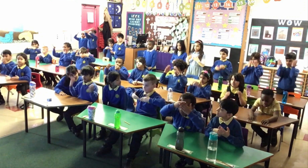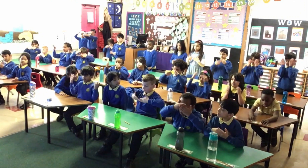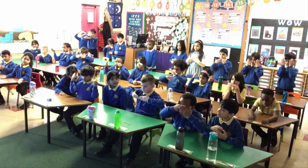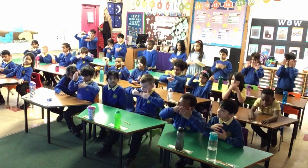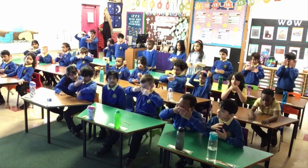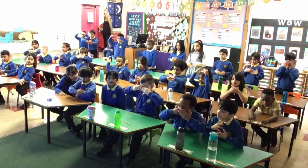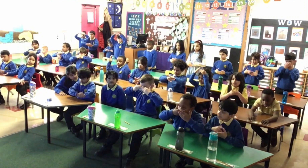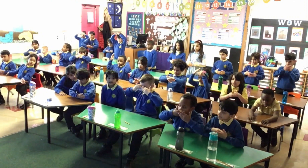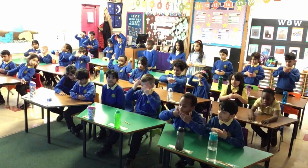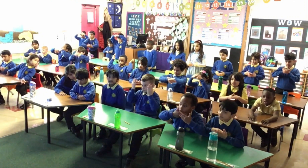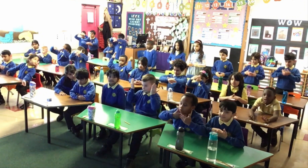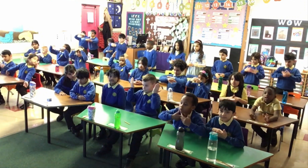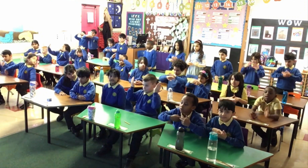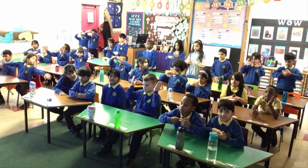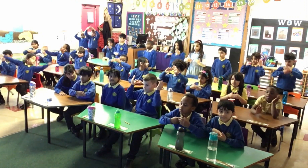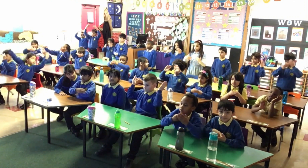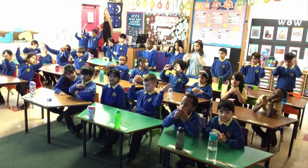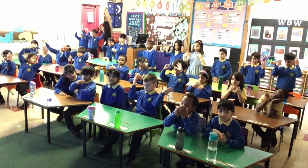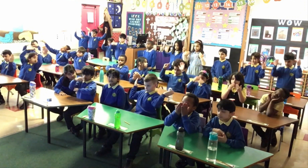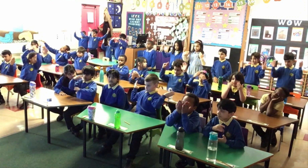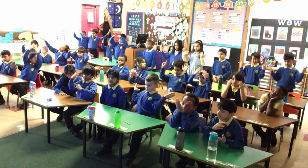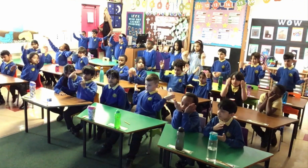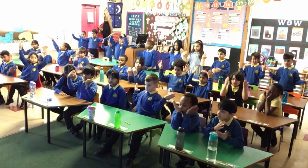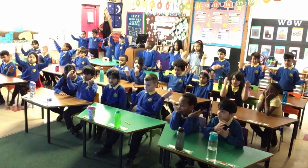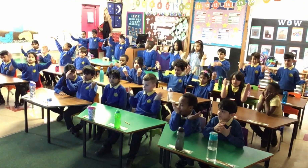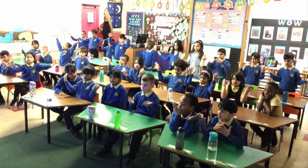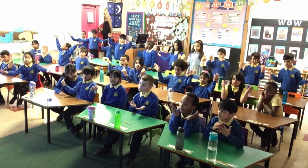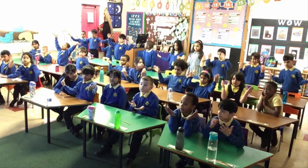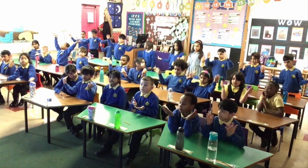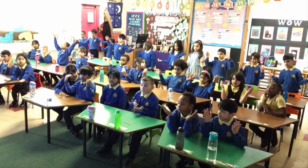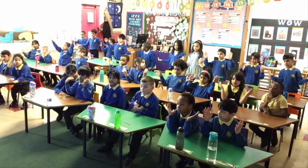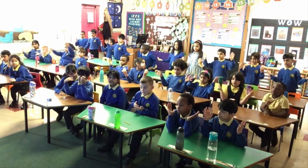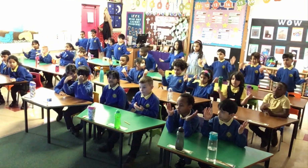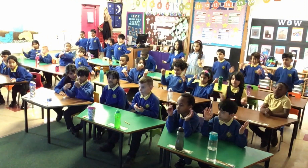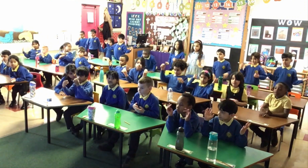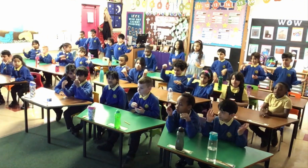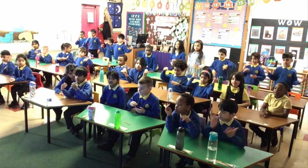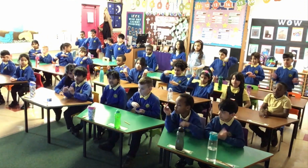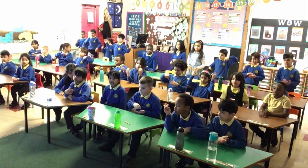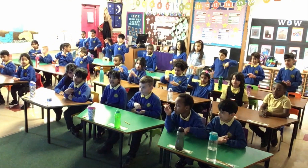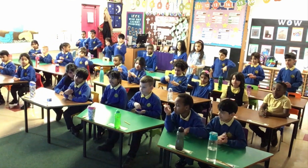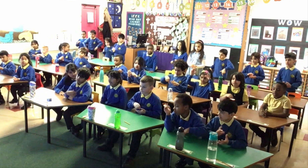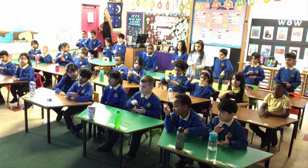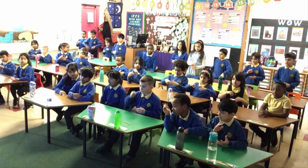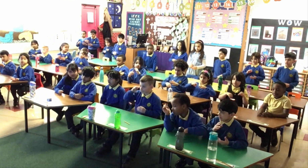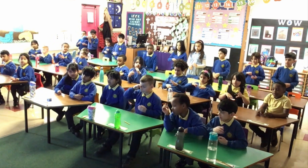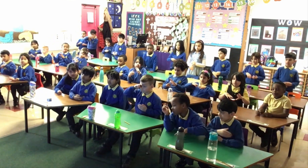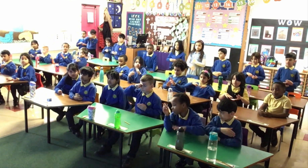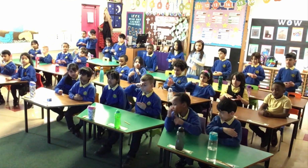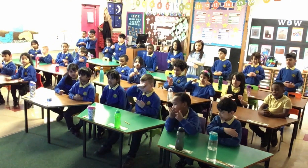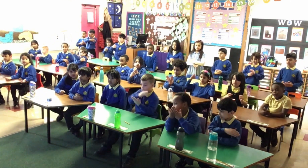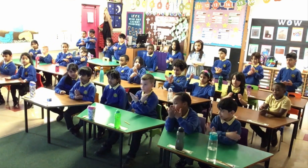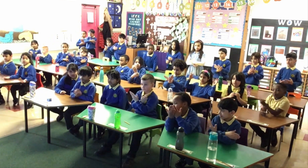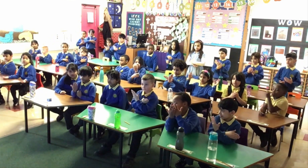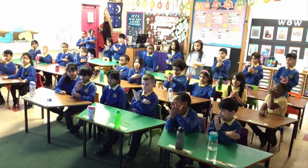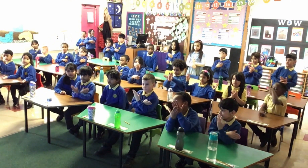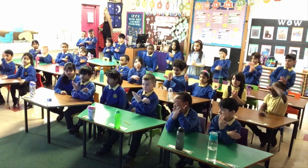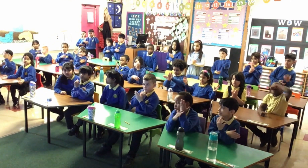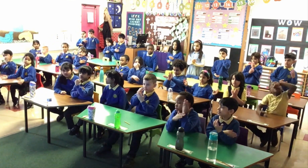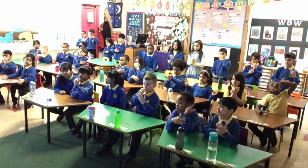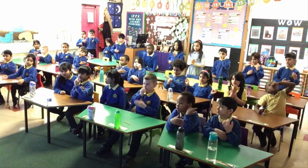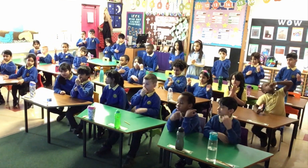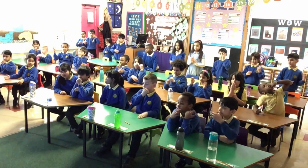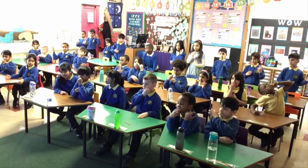From the dark night turning brighter as it turns to day To the flower bursting from the